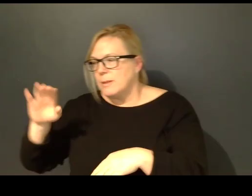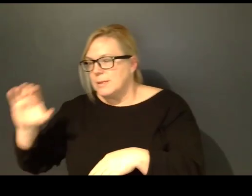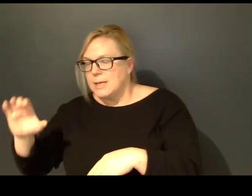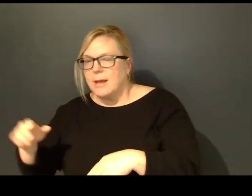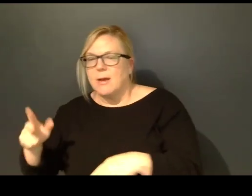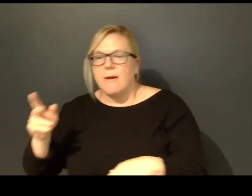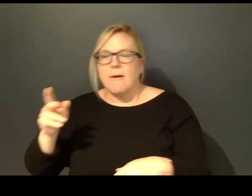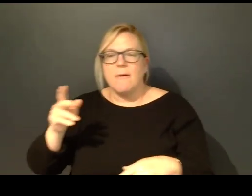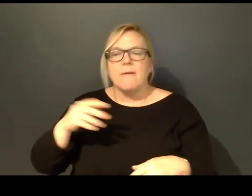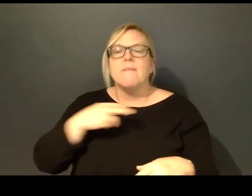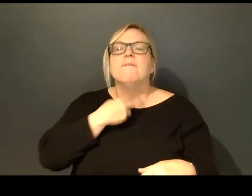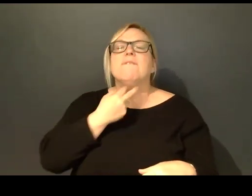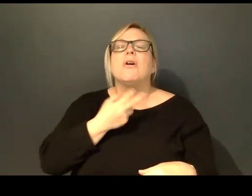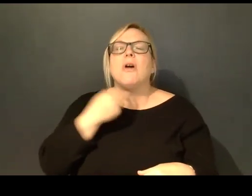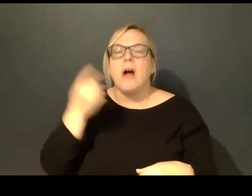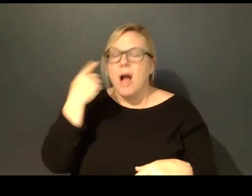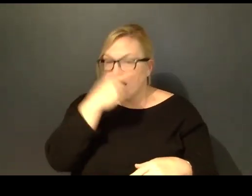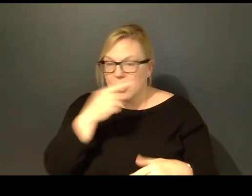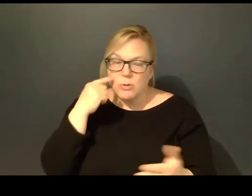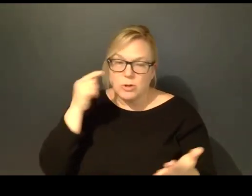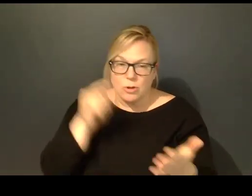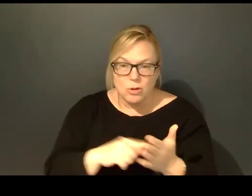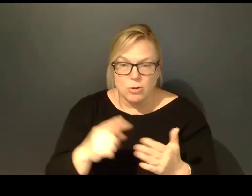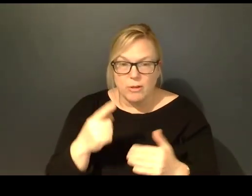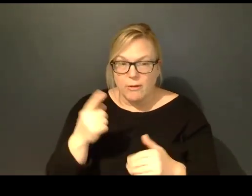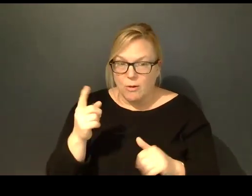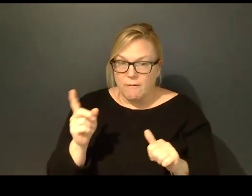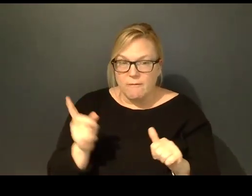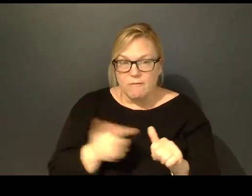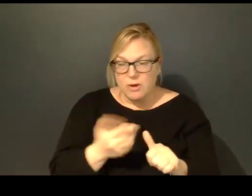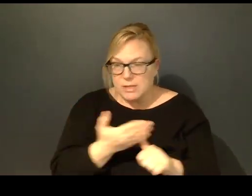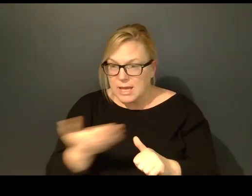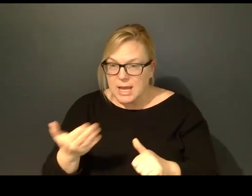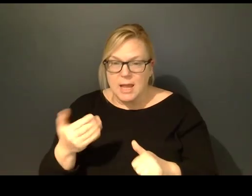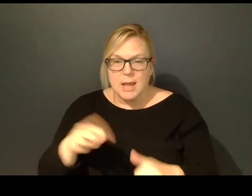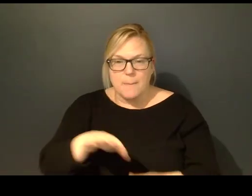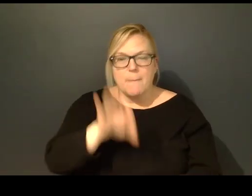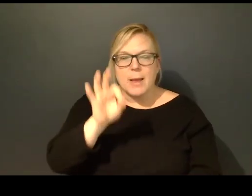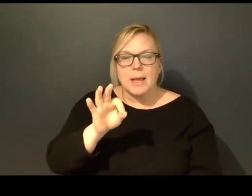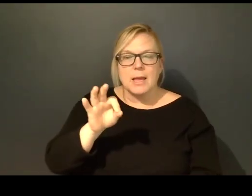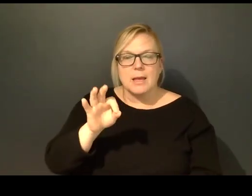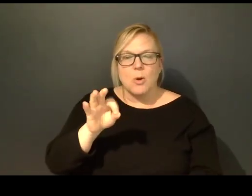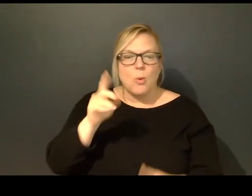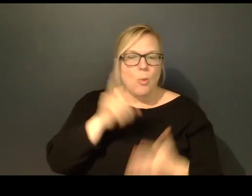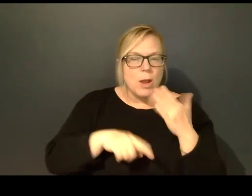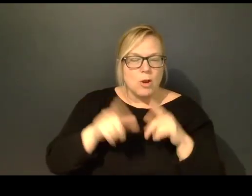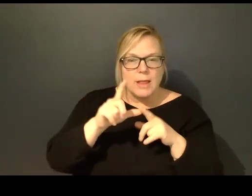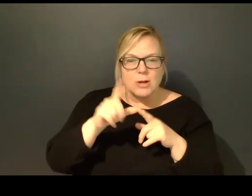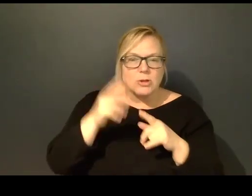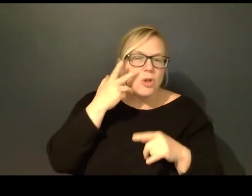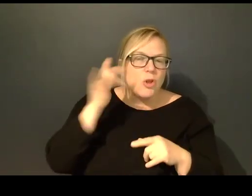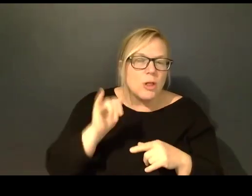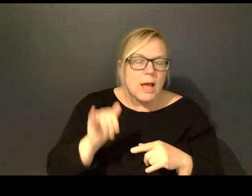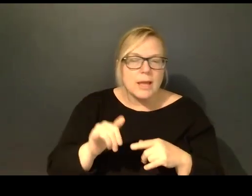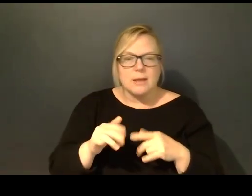you will notice one of the first things on there, it has a, you know, font, pick your font, pick your format on how you want to